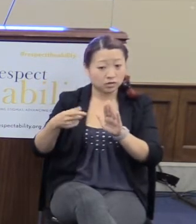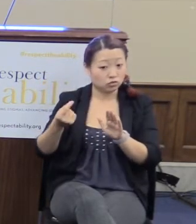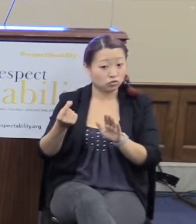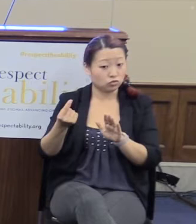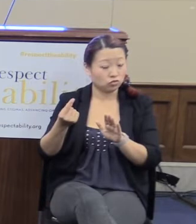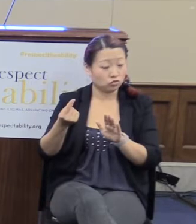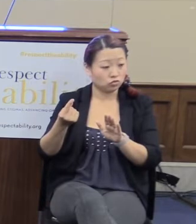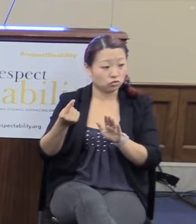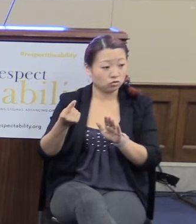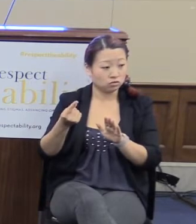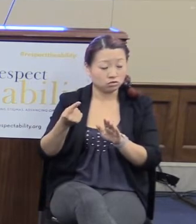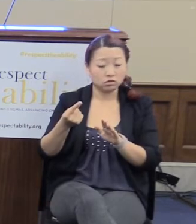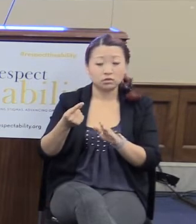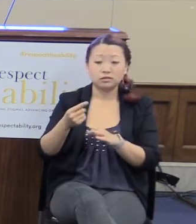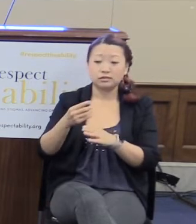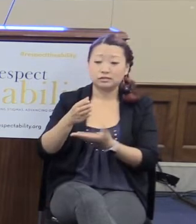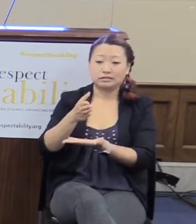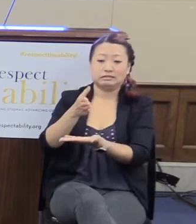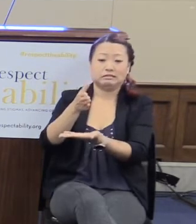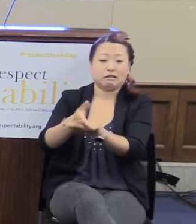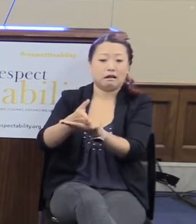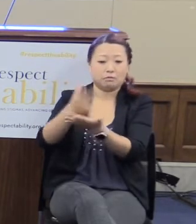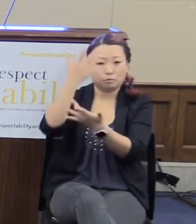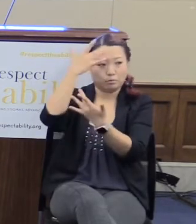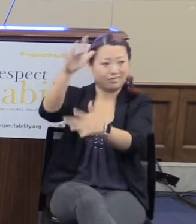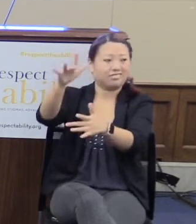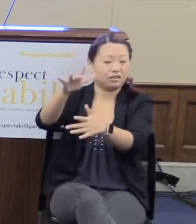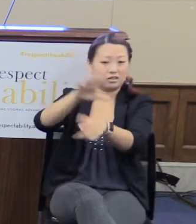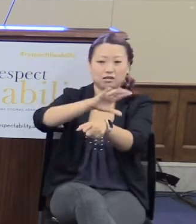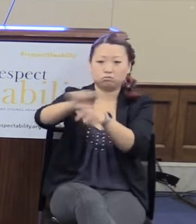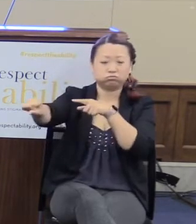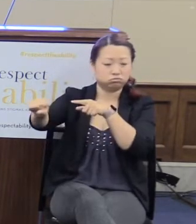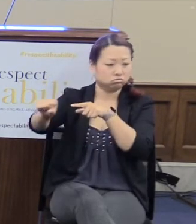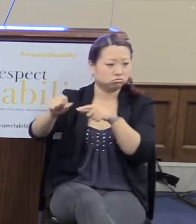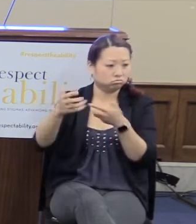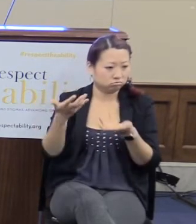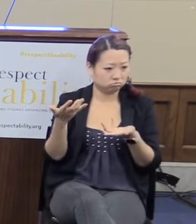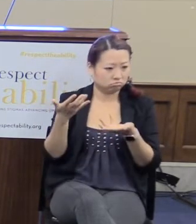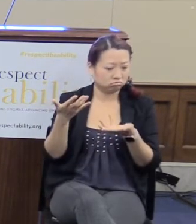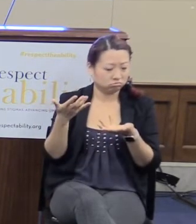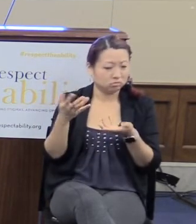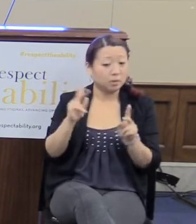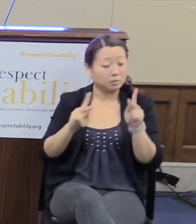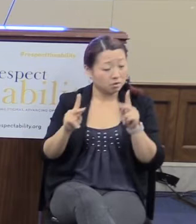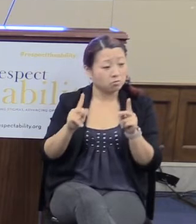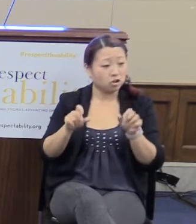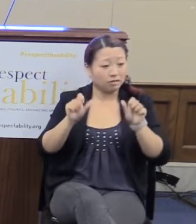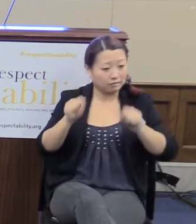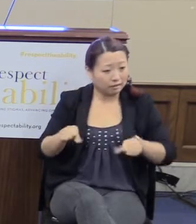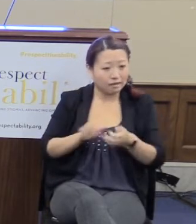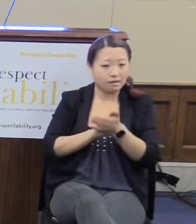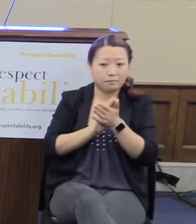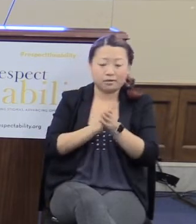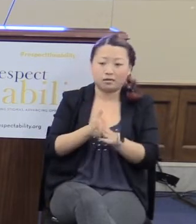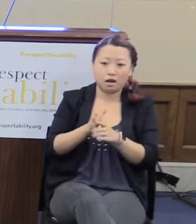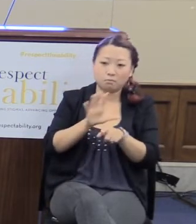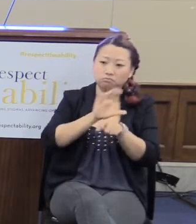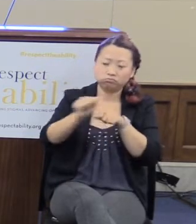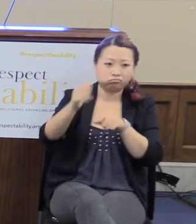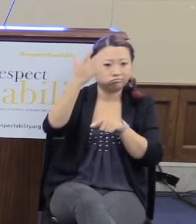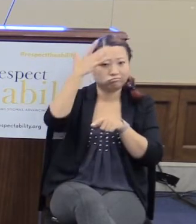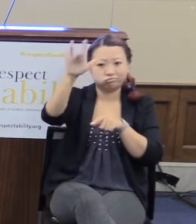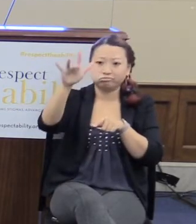brilliance to take effect. Stops people that could be Oli, that could